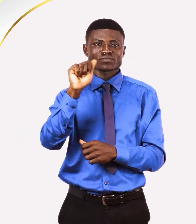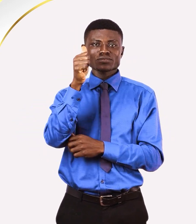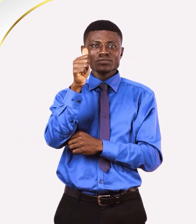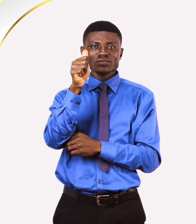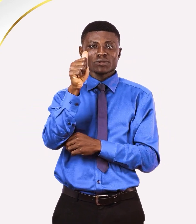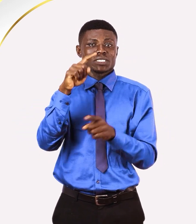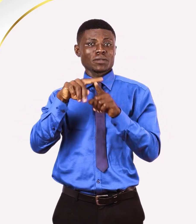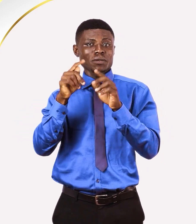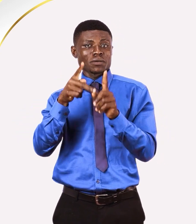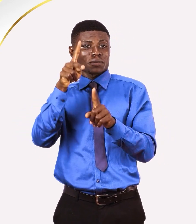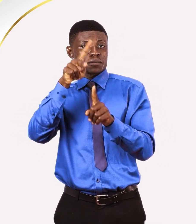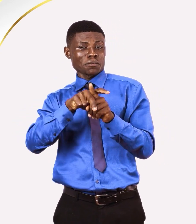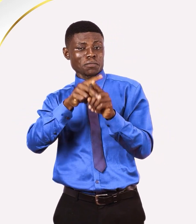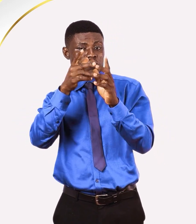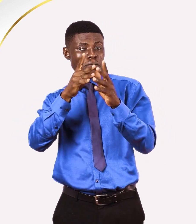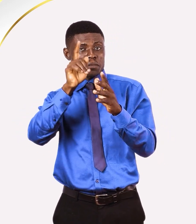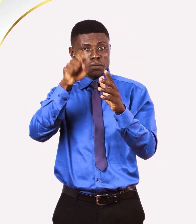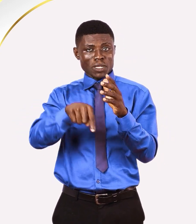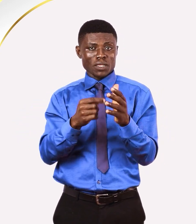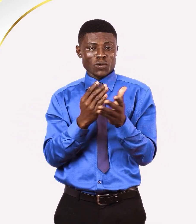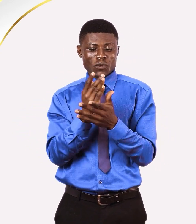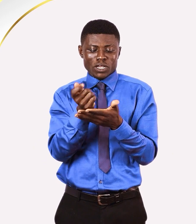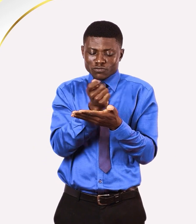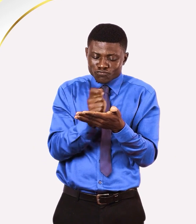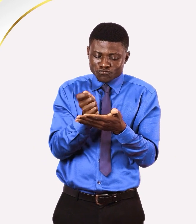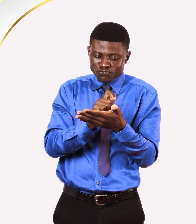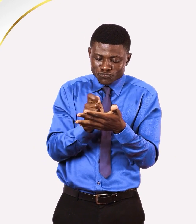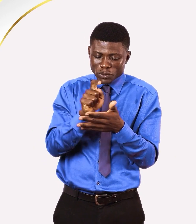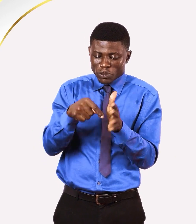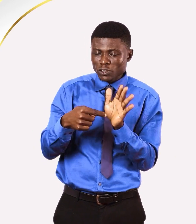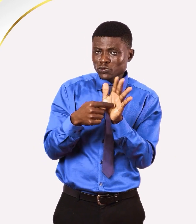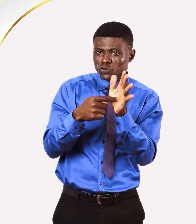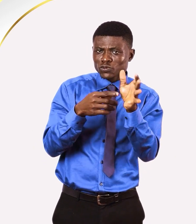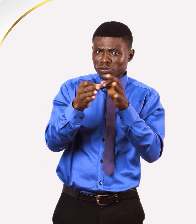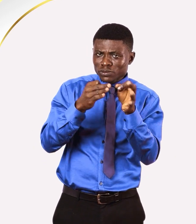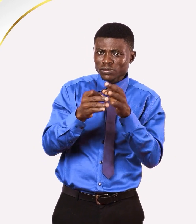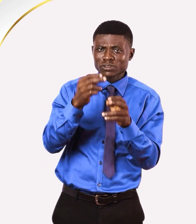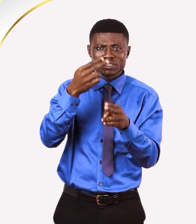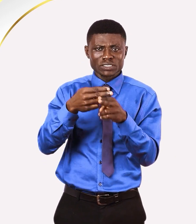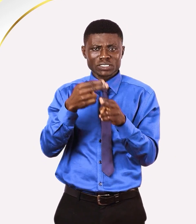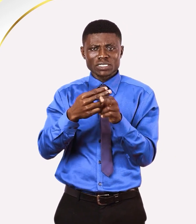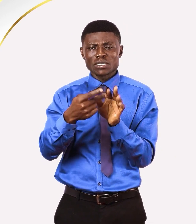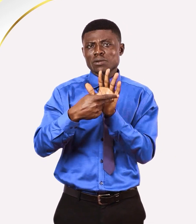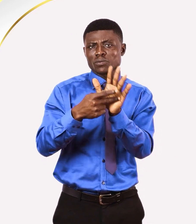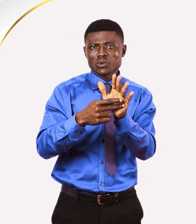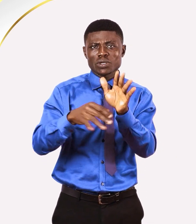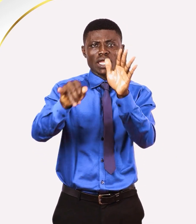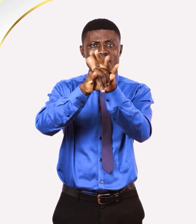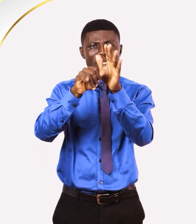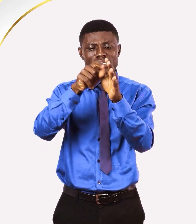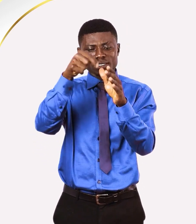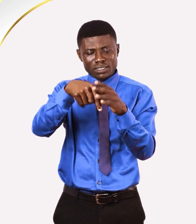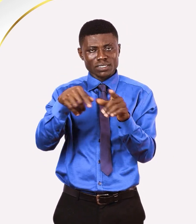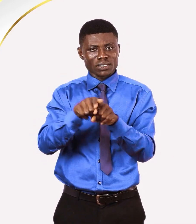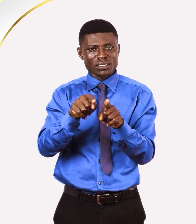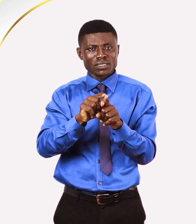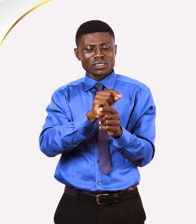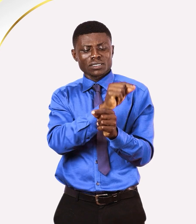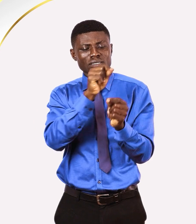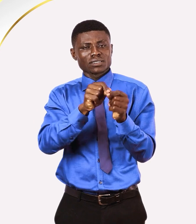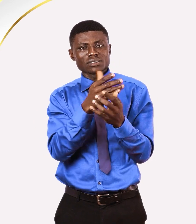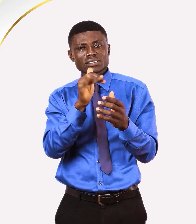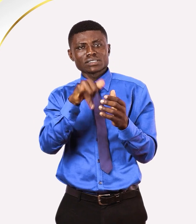amendment. A. The application should be in writing, indicating name and proof of